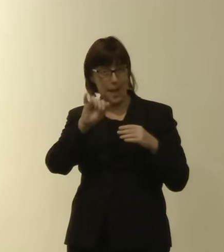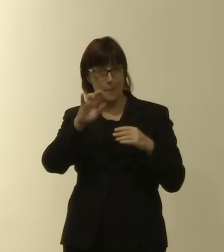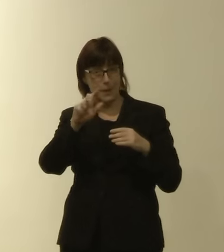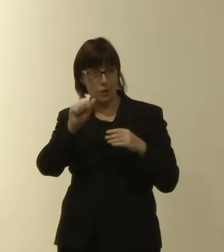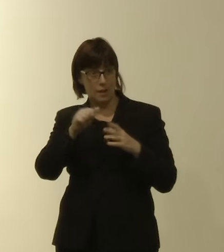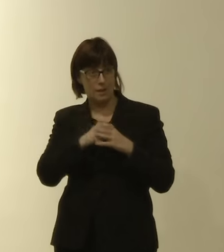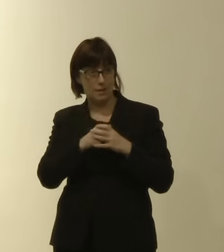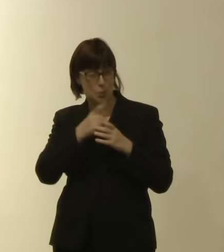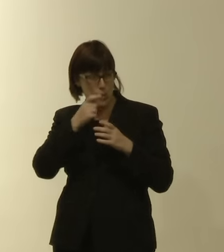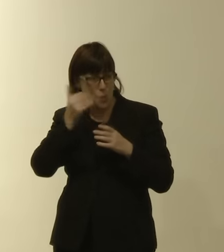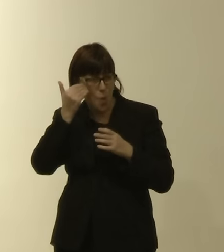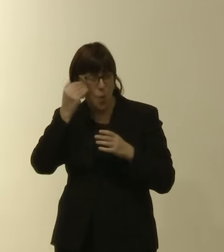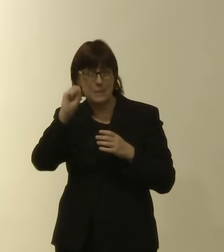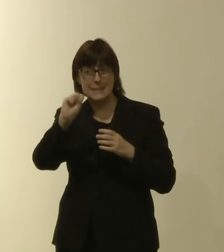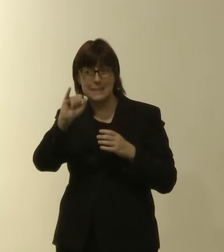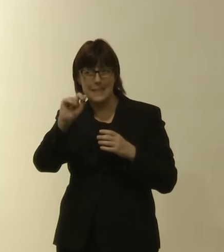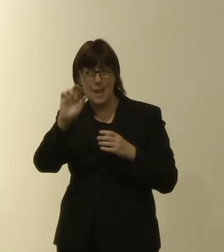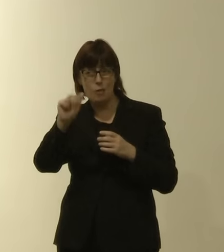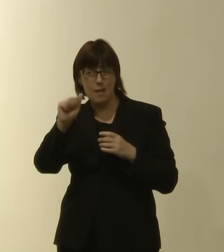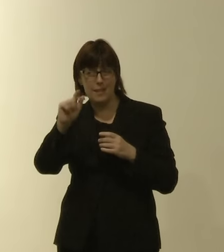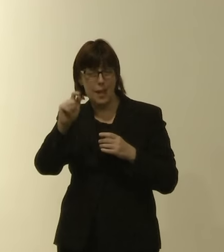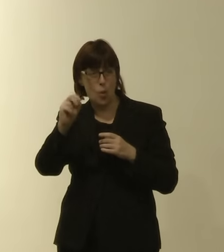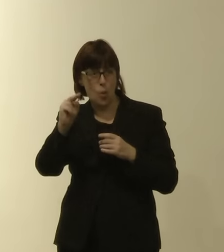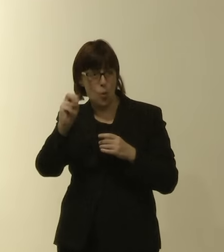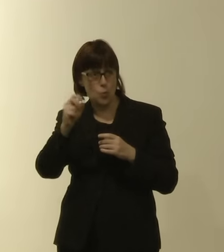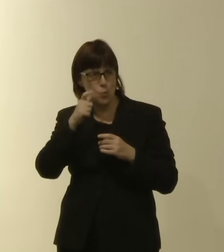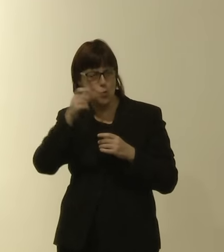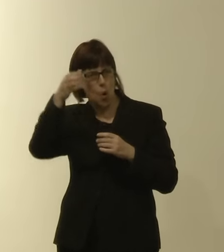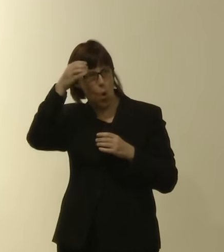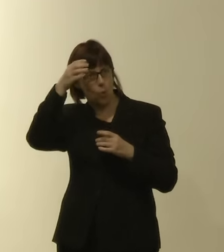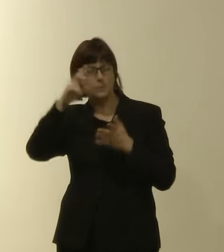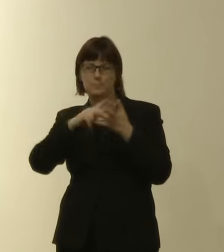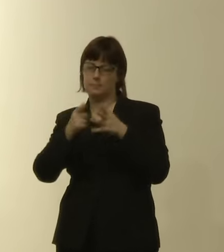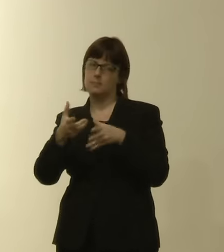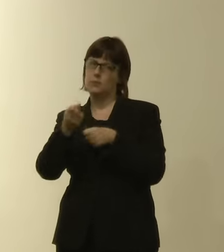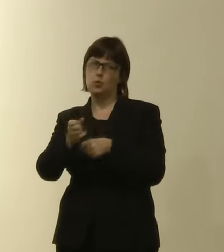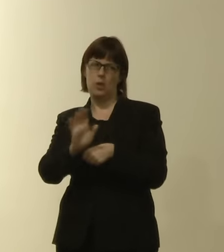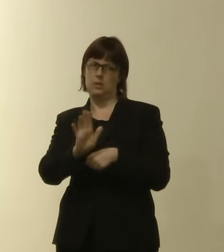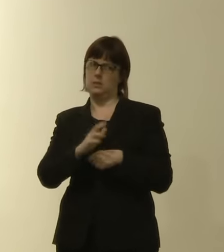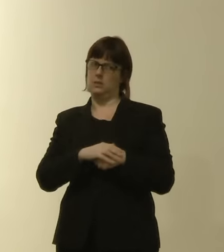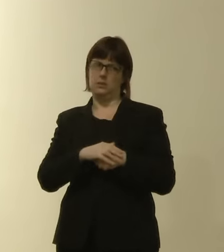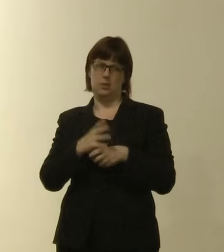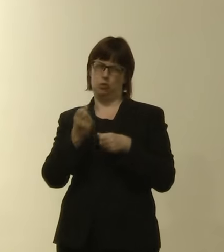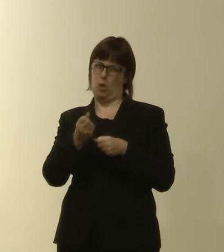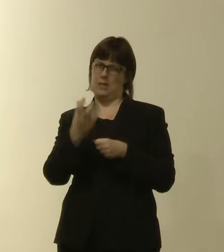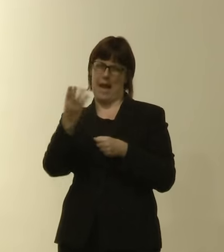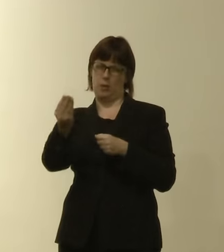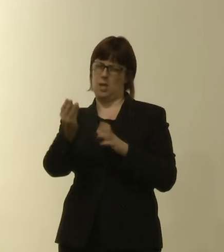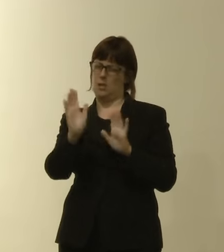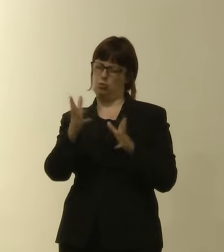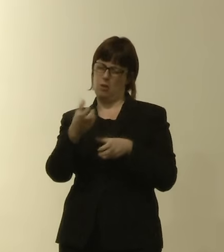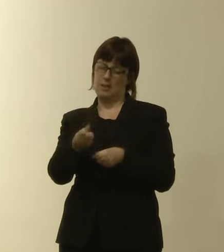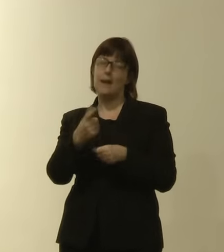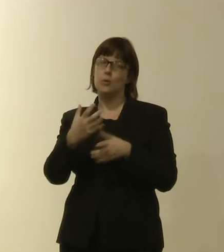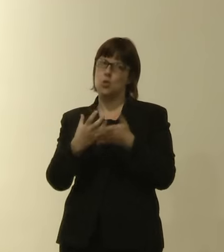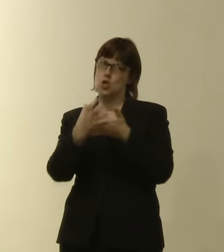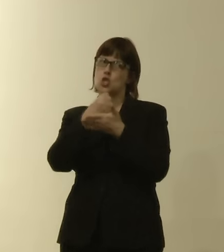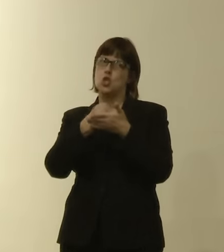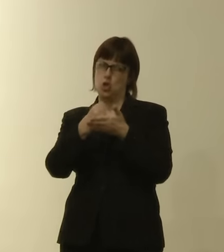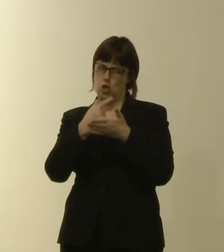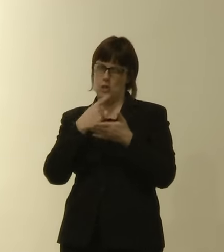and Guinea for that matter, would say that they should have a lot of trust of outsiders? You have to earn the trust.